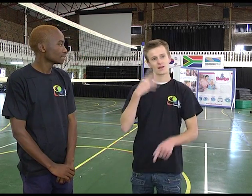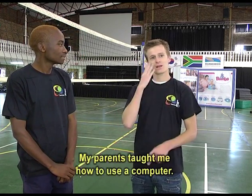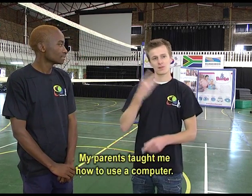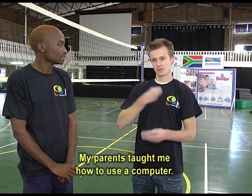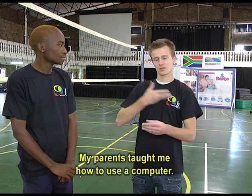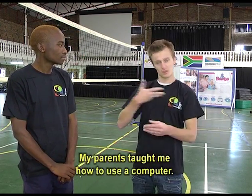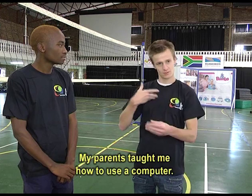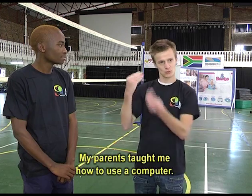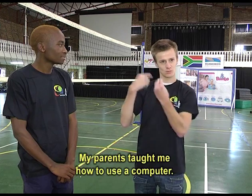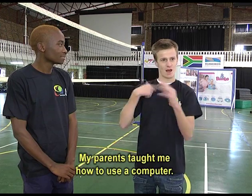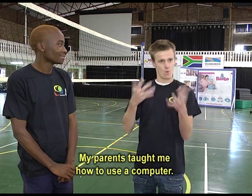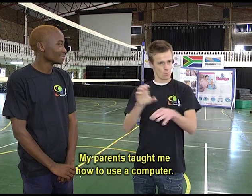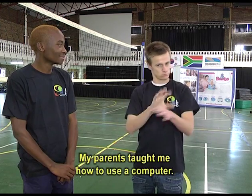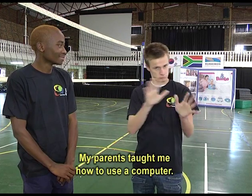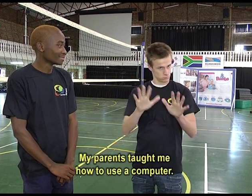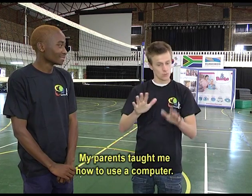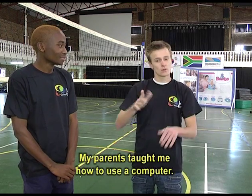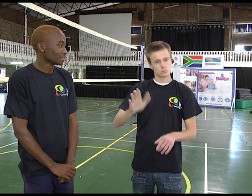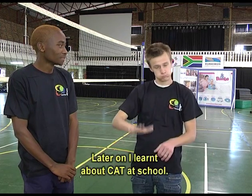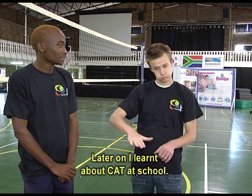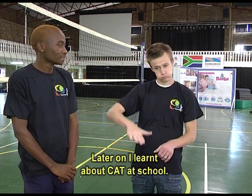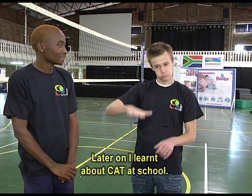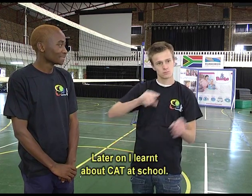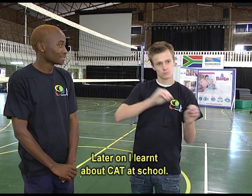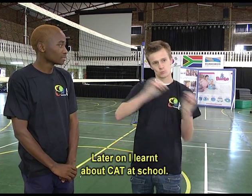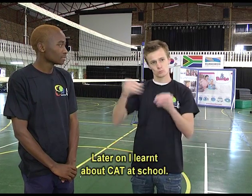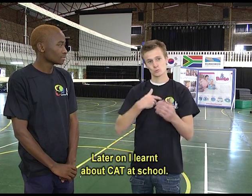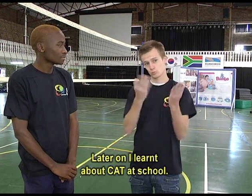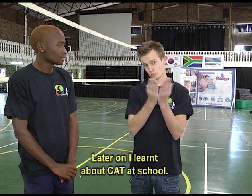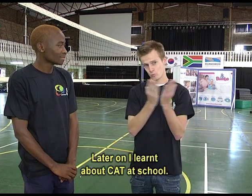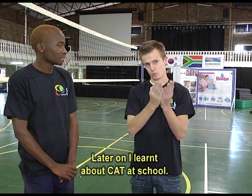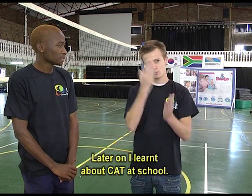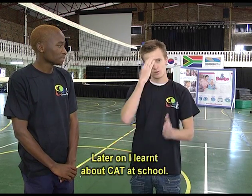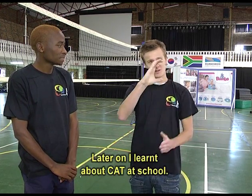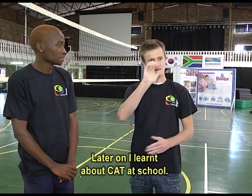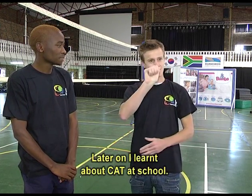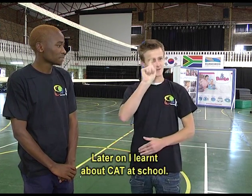My parents taught me how to use a computer. Later on, I learned about CAT at school.